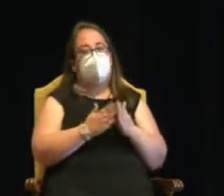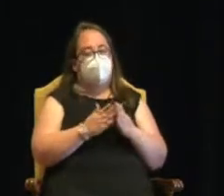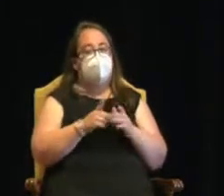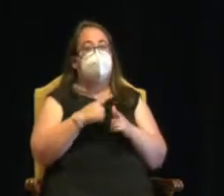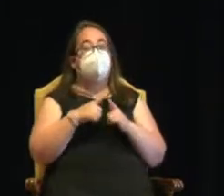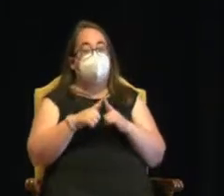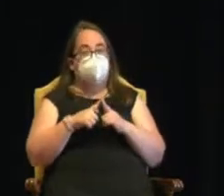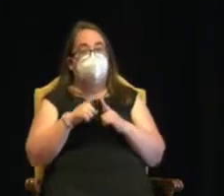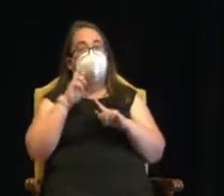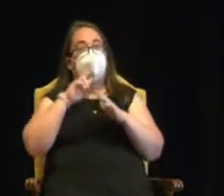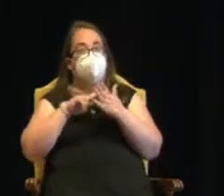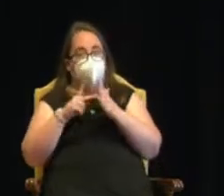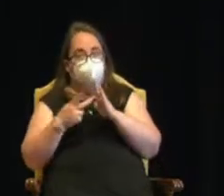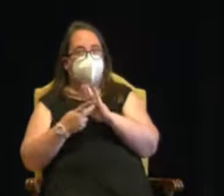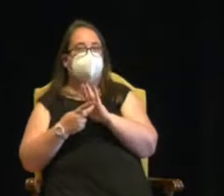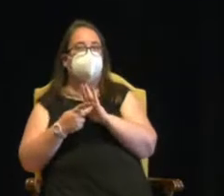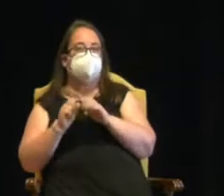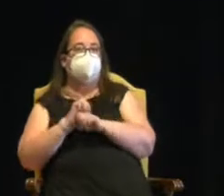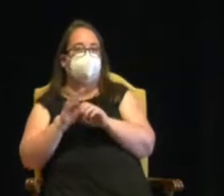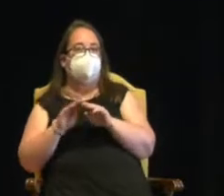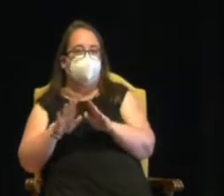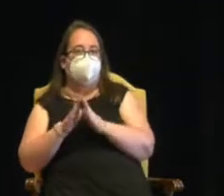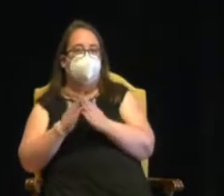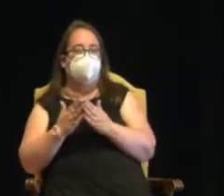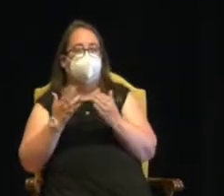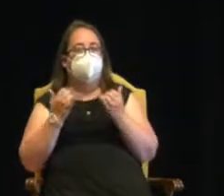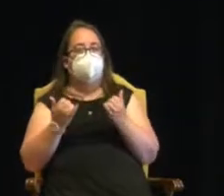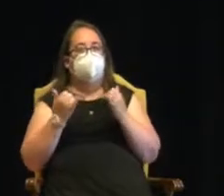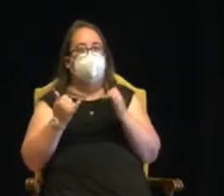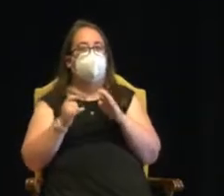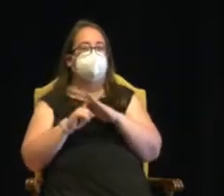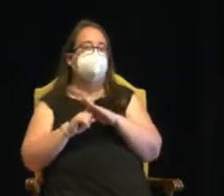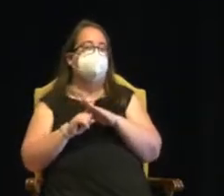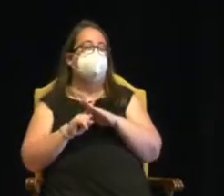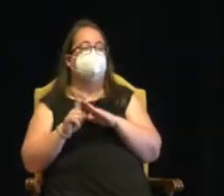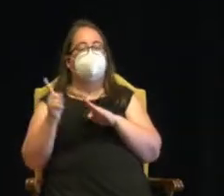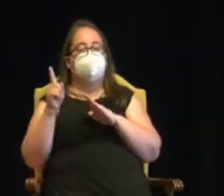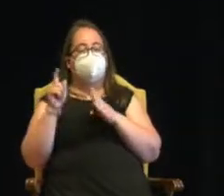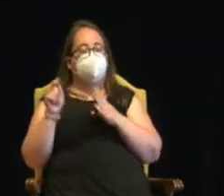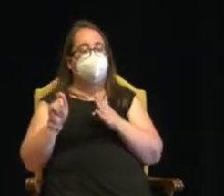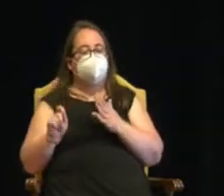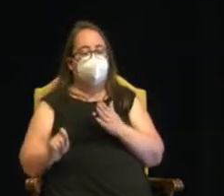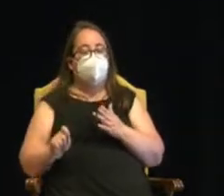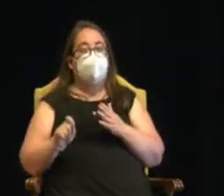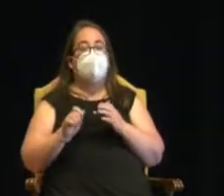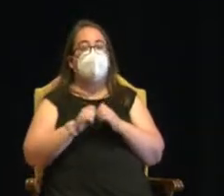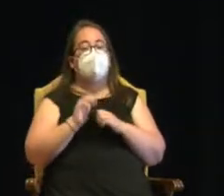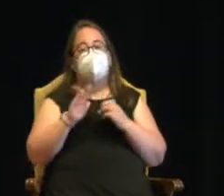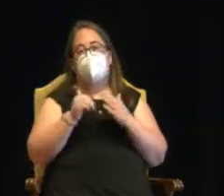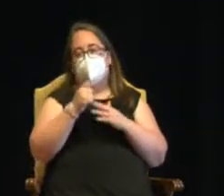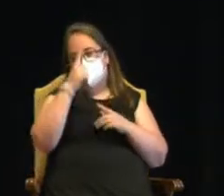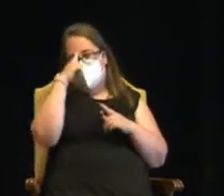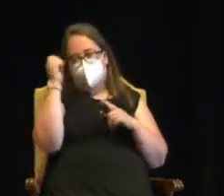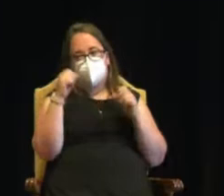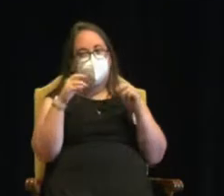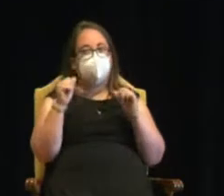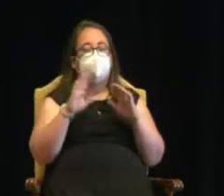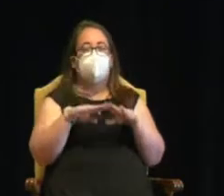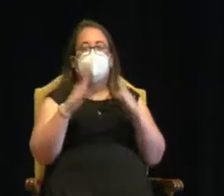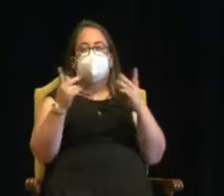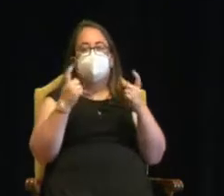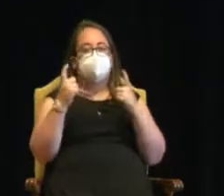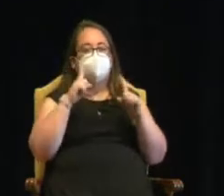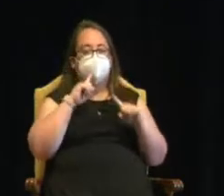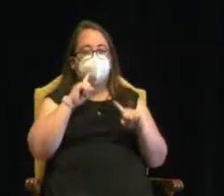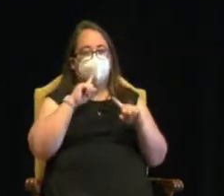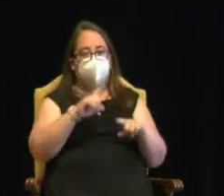pandemic novel. And now I'm going for sheer escapism. But with all of those rambling thoughts and stuff, I'm just going to open it up to